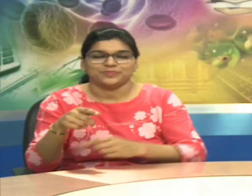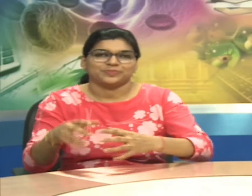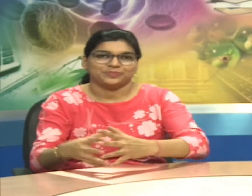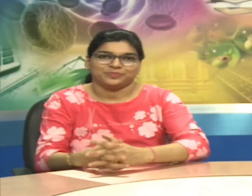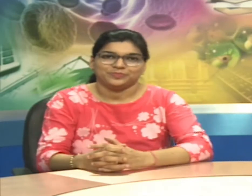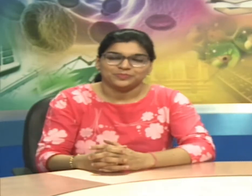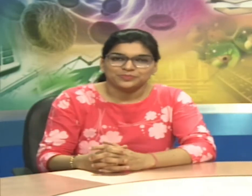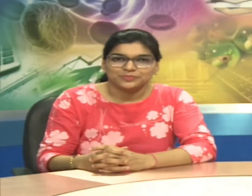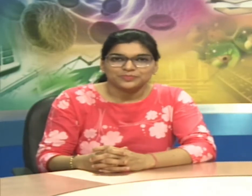as foreigner.